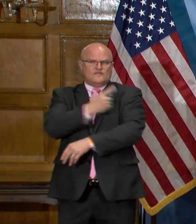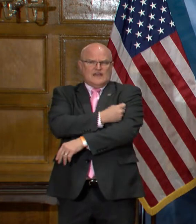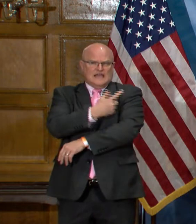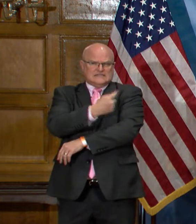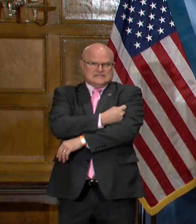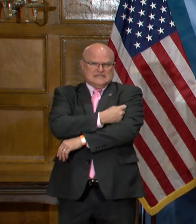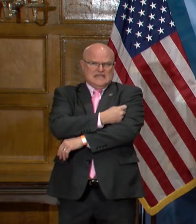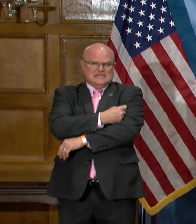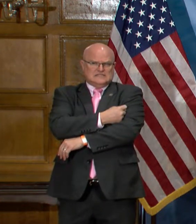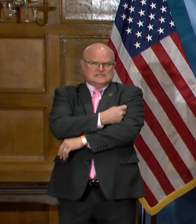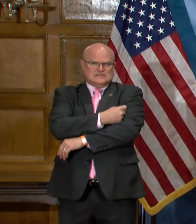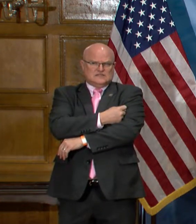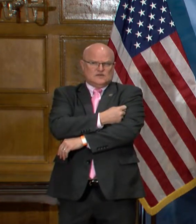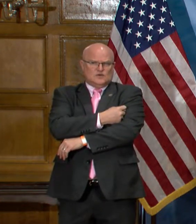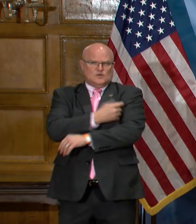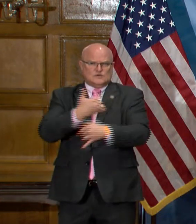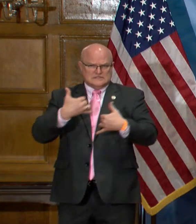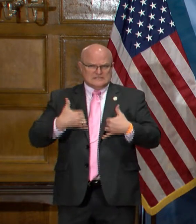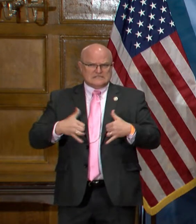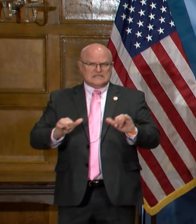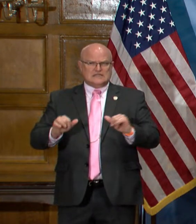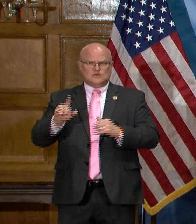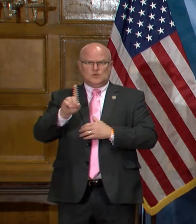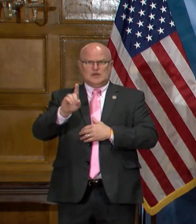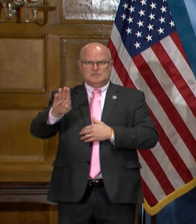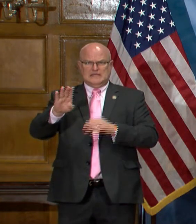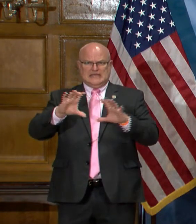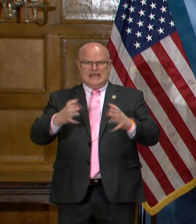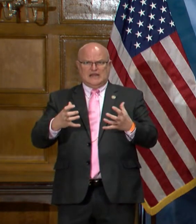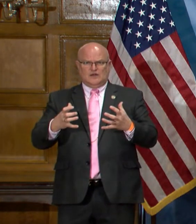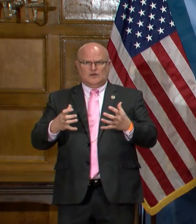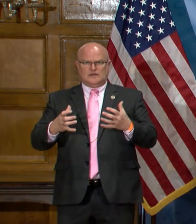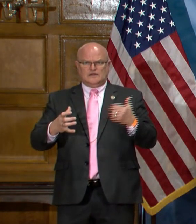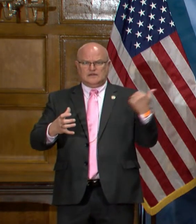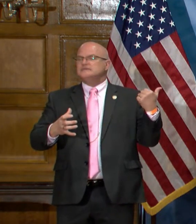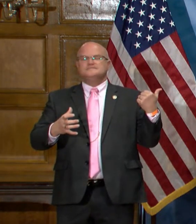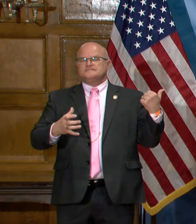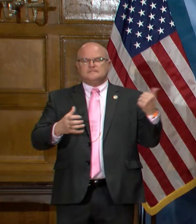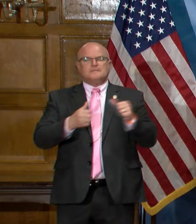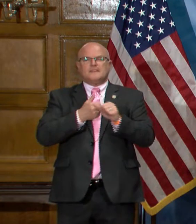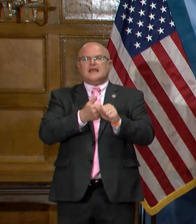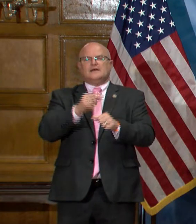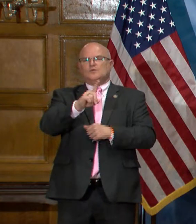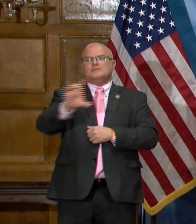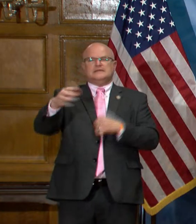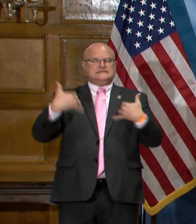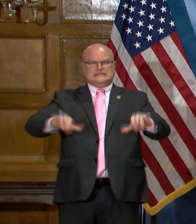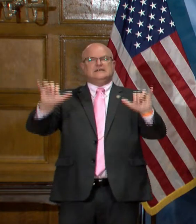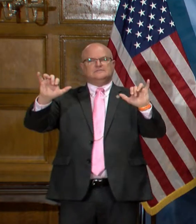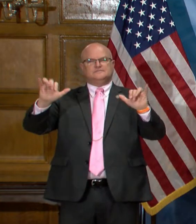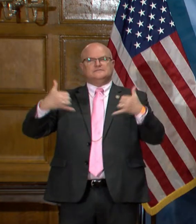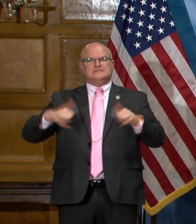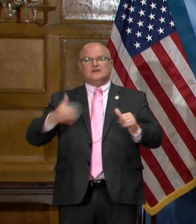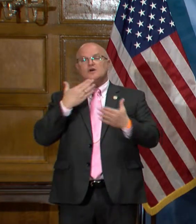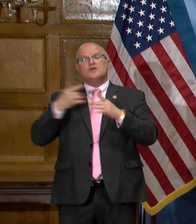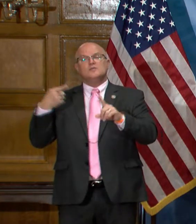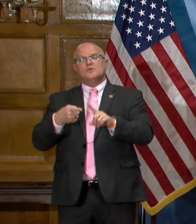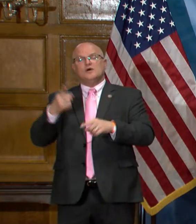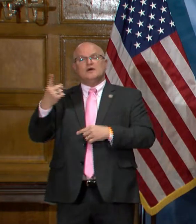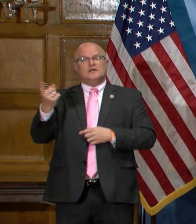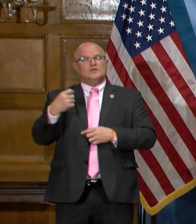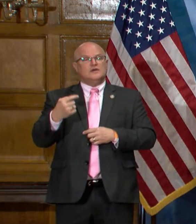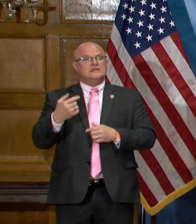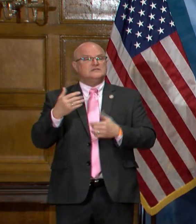vaccination taking, or is it still going to be 1B categories even in those? No, they'll have to follow the category. So yes, good point, good